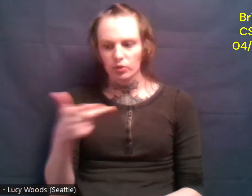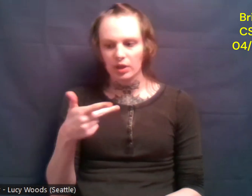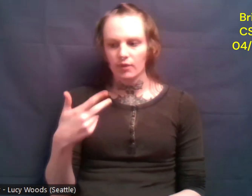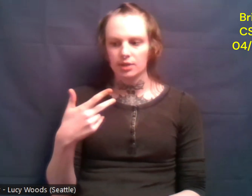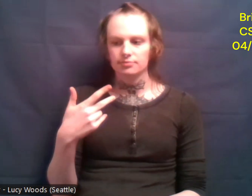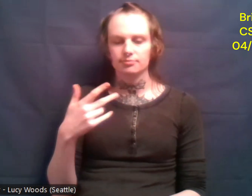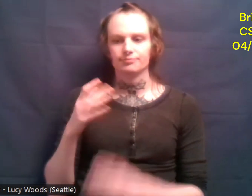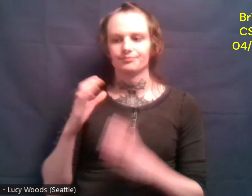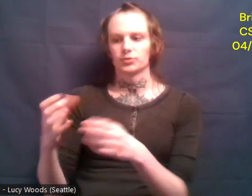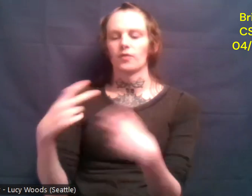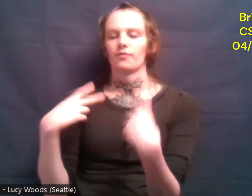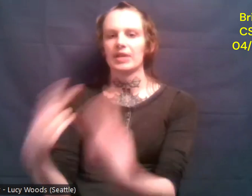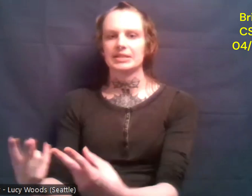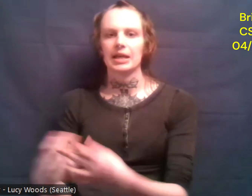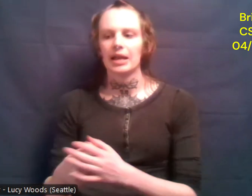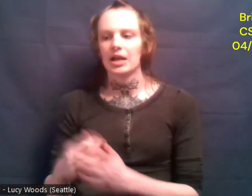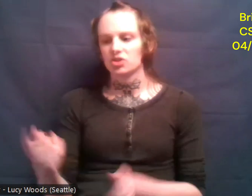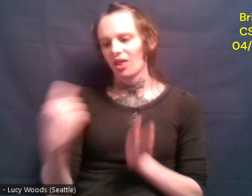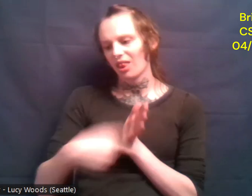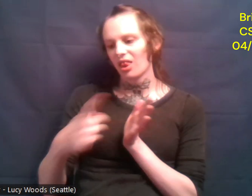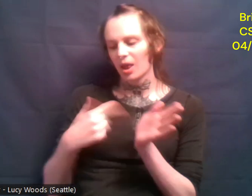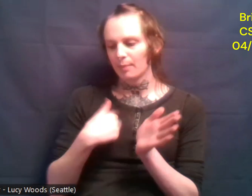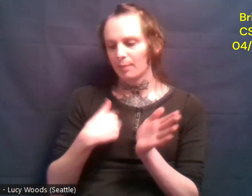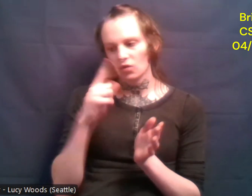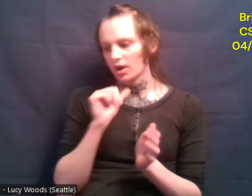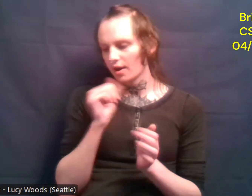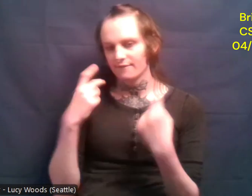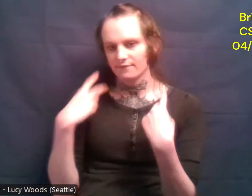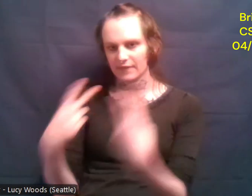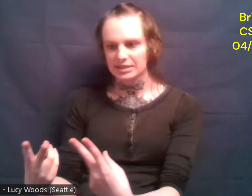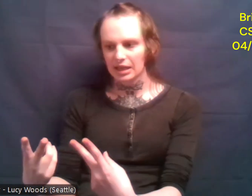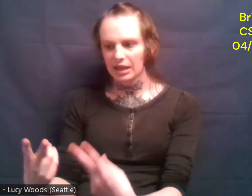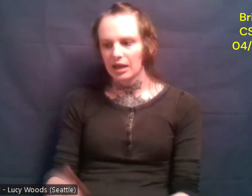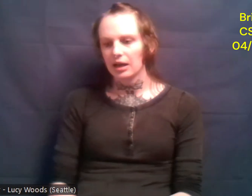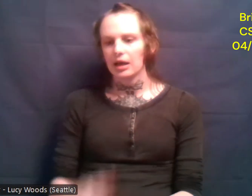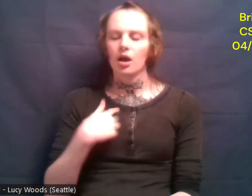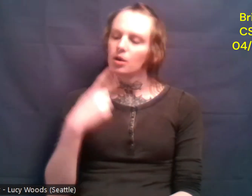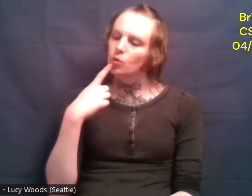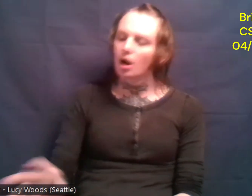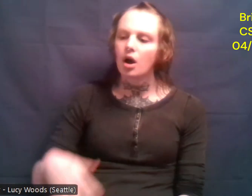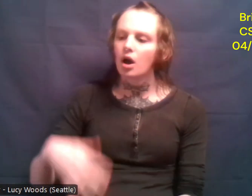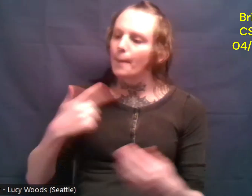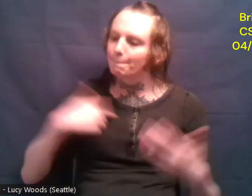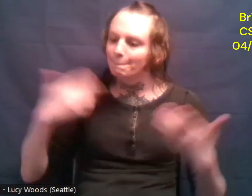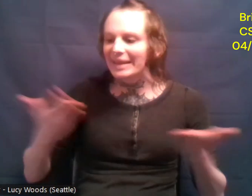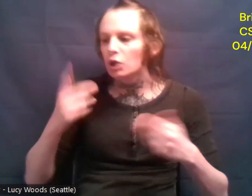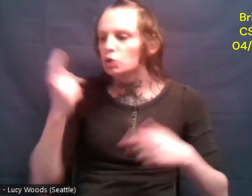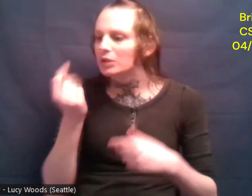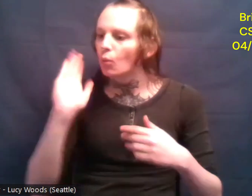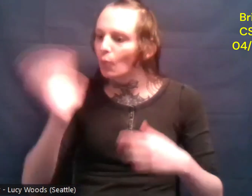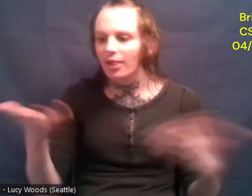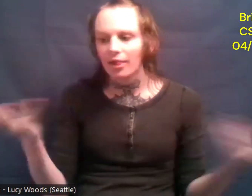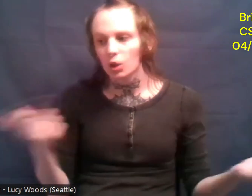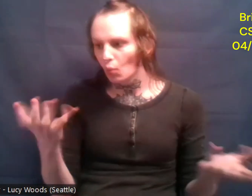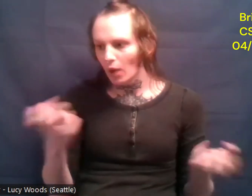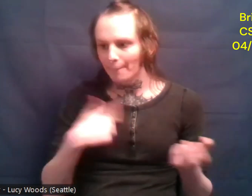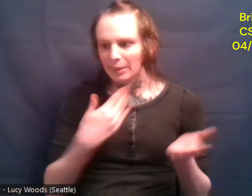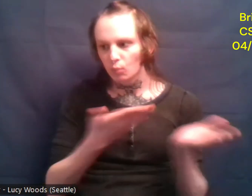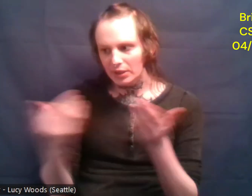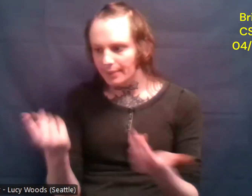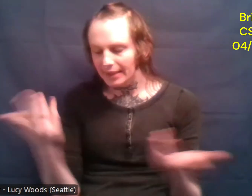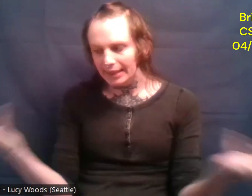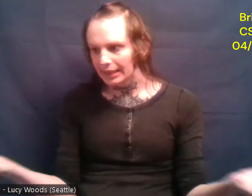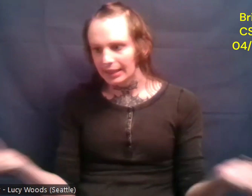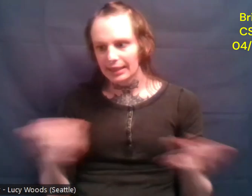like the words just fell out of my mouth. I was like, I'll be here Tuesday. Like, I'll be here Tuesday, okay? Is there anything you want me to bring you? And so